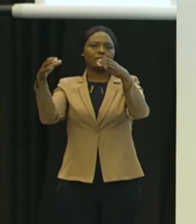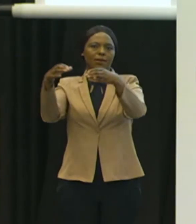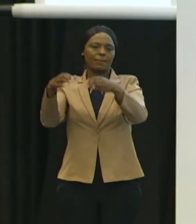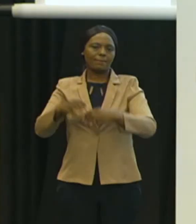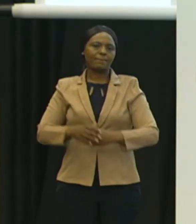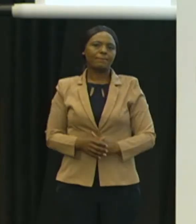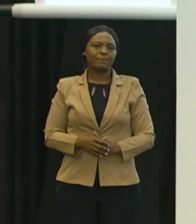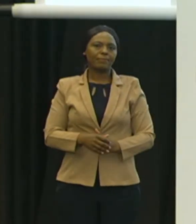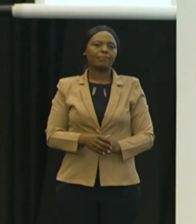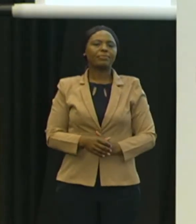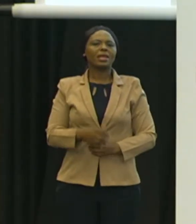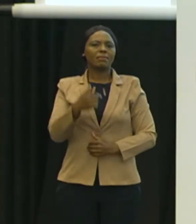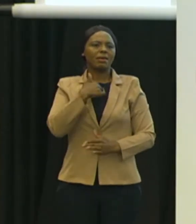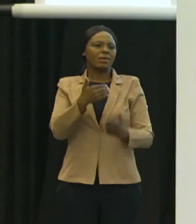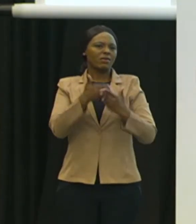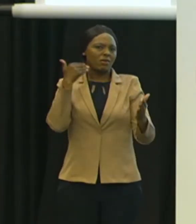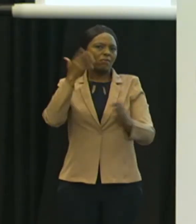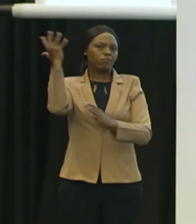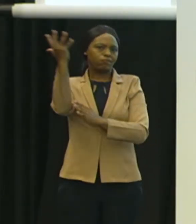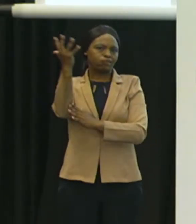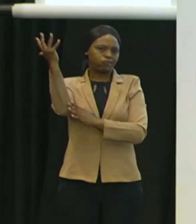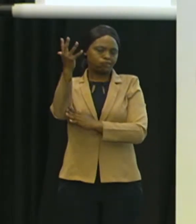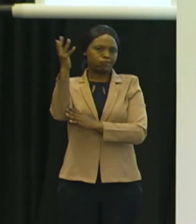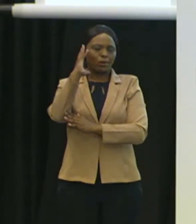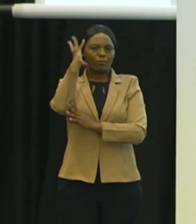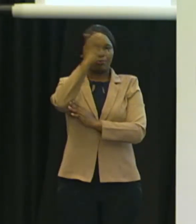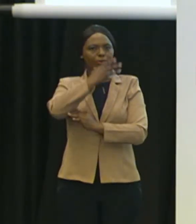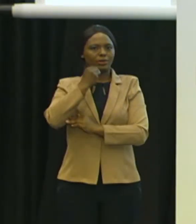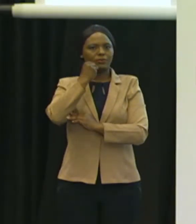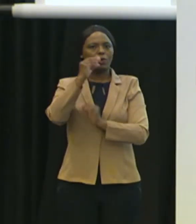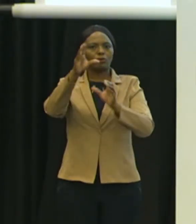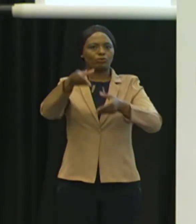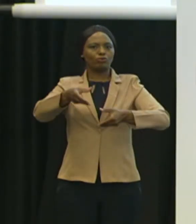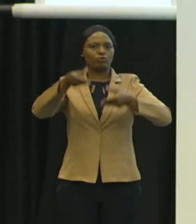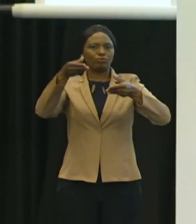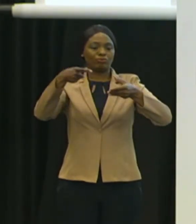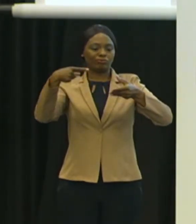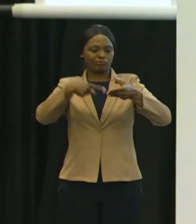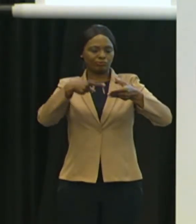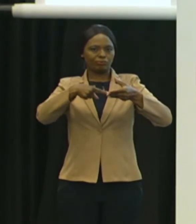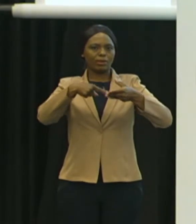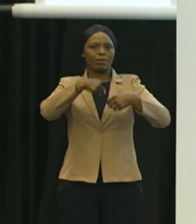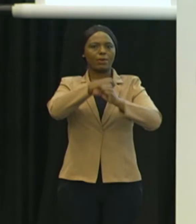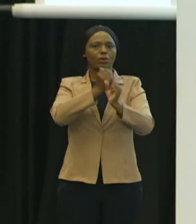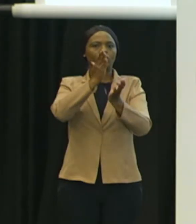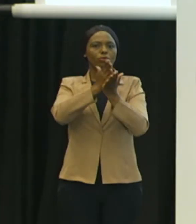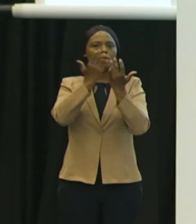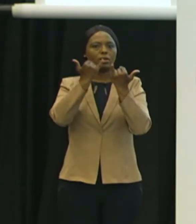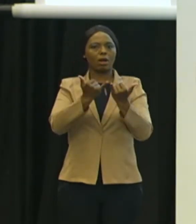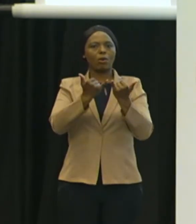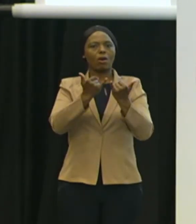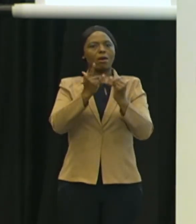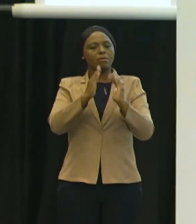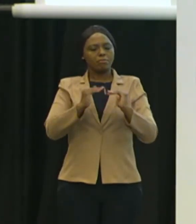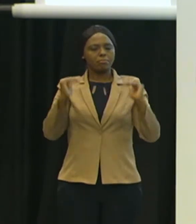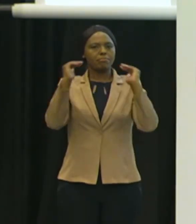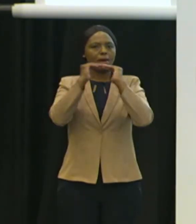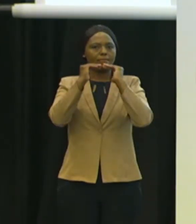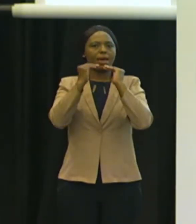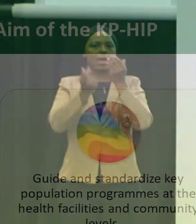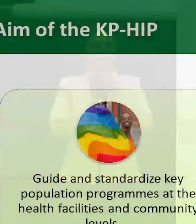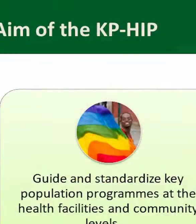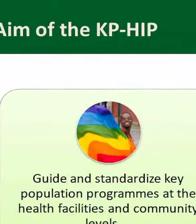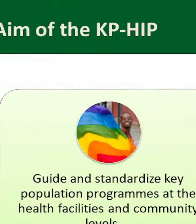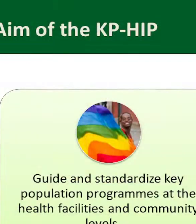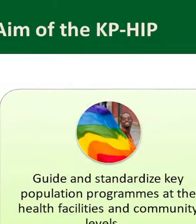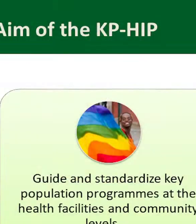So as I have mentioned, that this is a very beautiful document that is aimed to standardize these key population programs at the